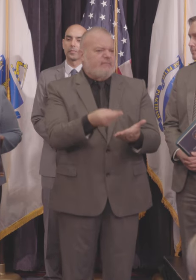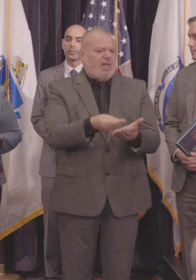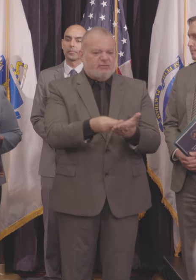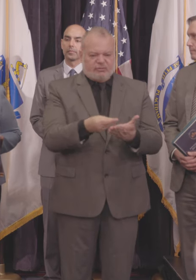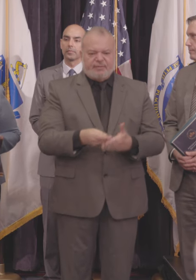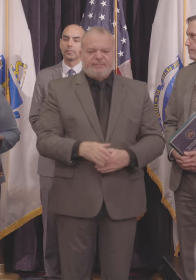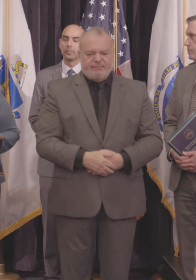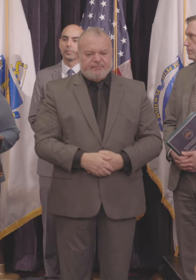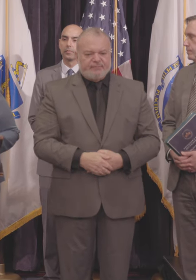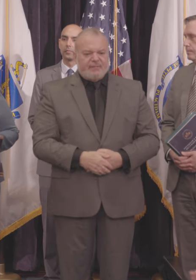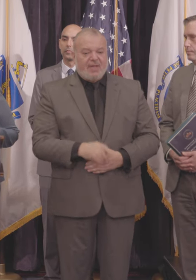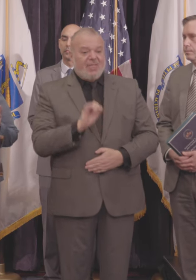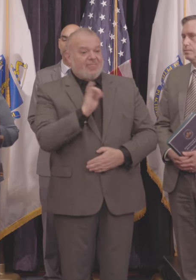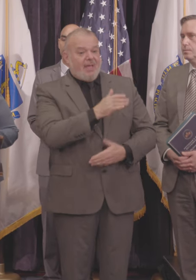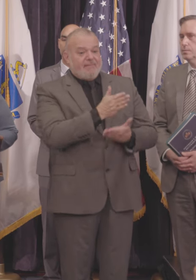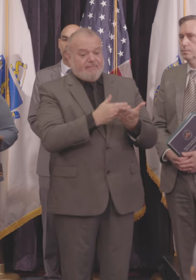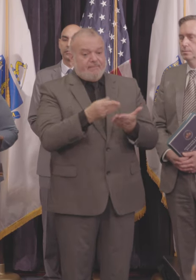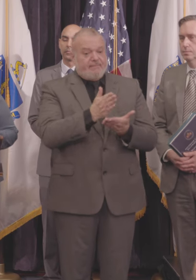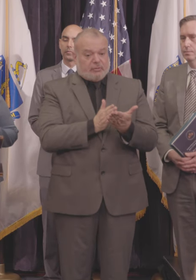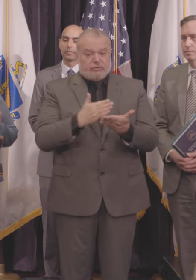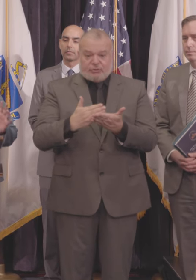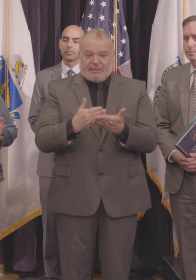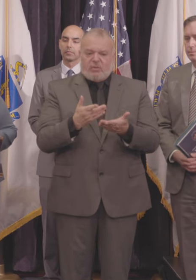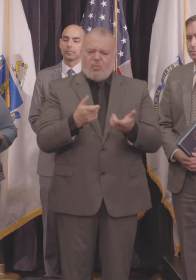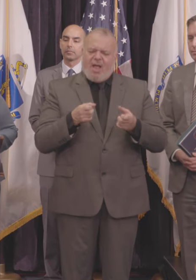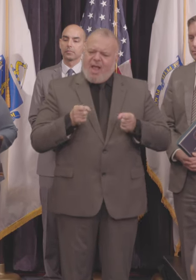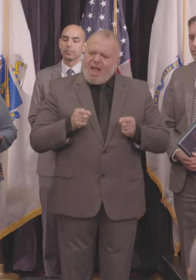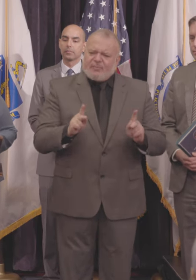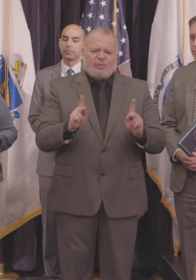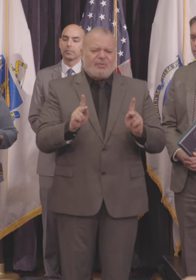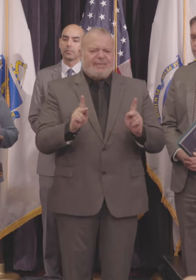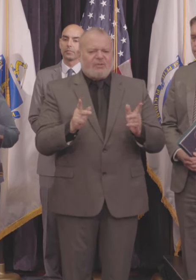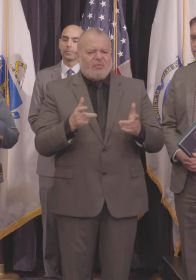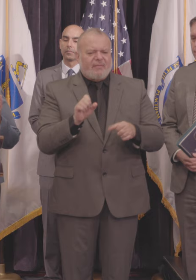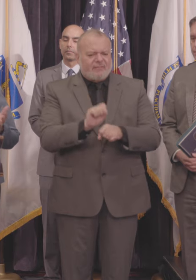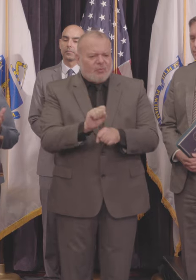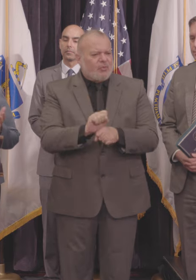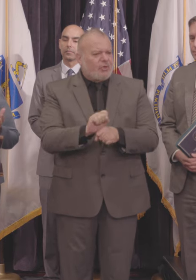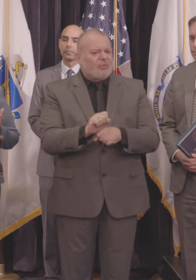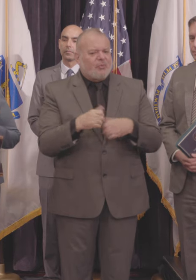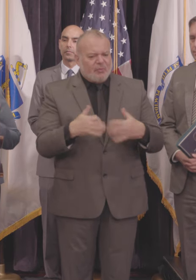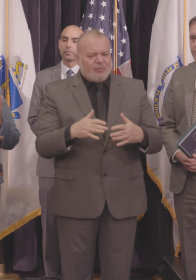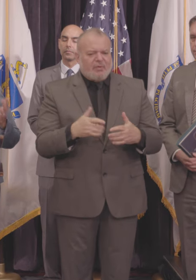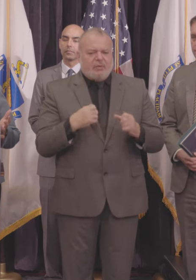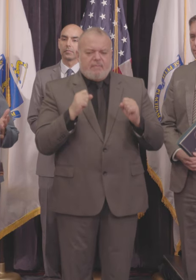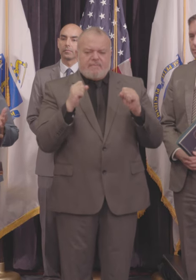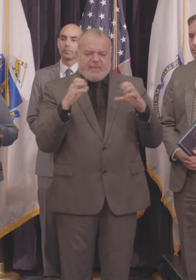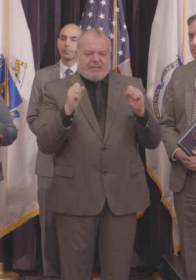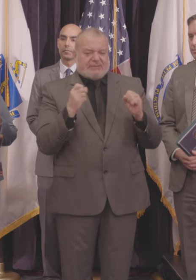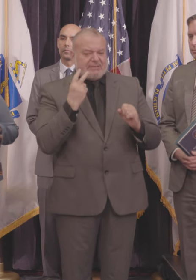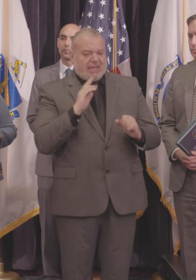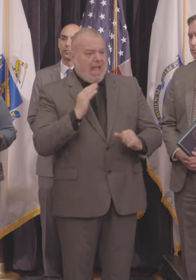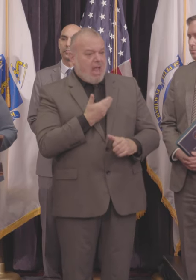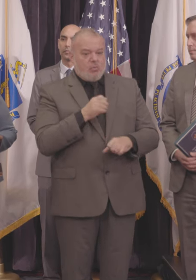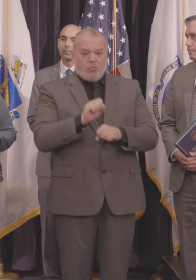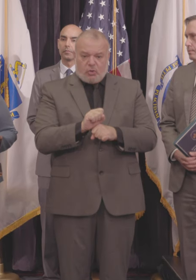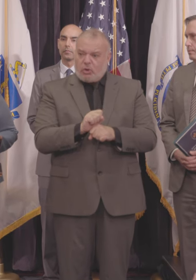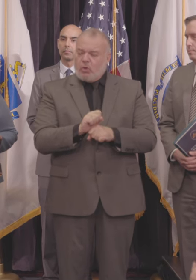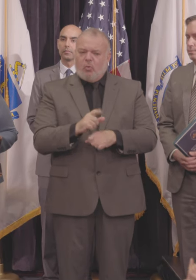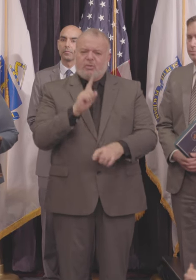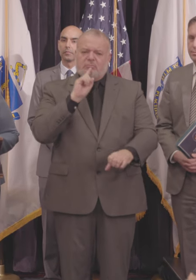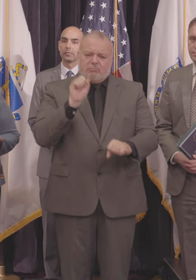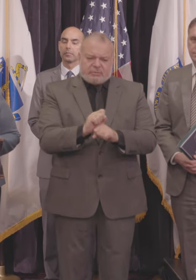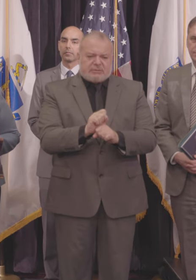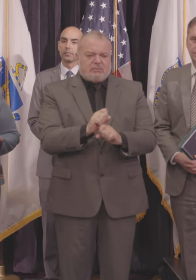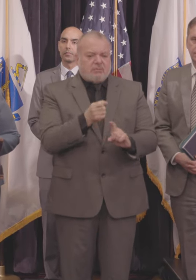office and agency is doing. It's truly impressive to see the breadth of ways that our work helps grow people, right? There's numbers here, but behind all those dollars,